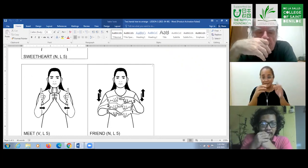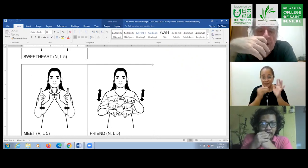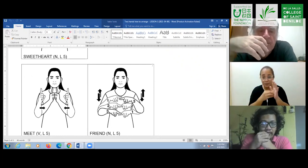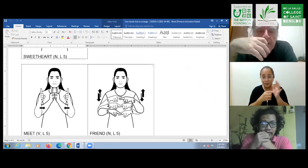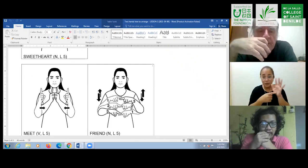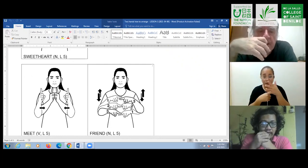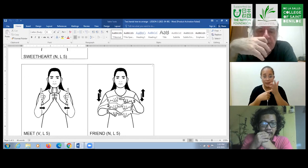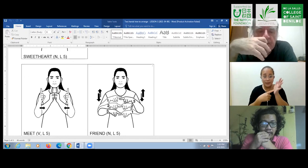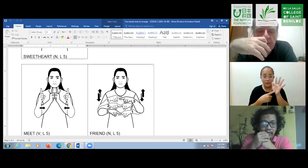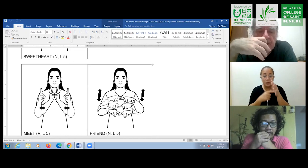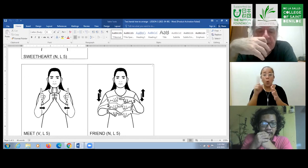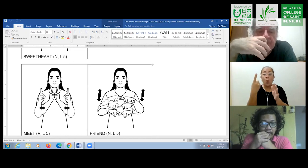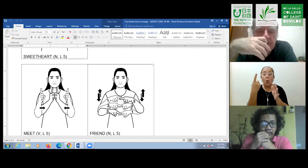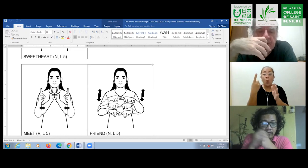But only the palm, you don't need the fingers.